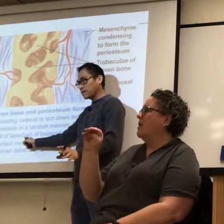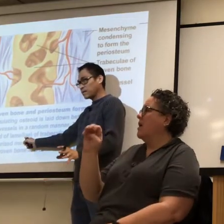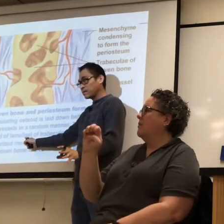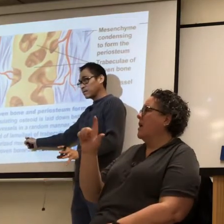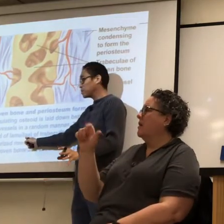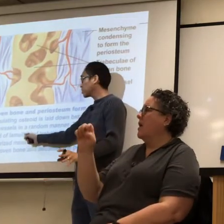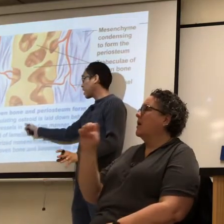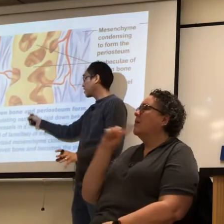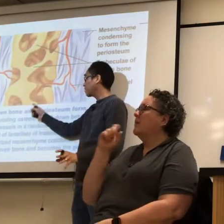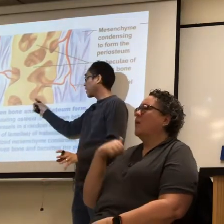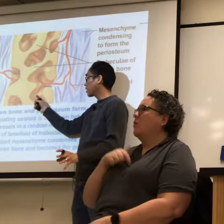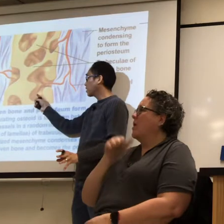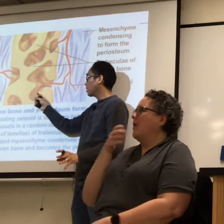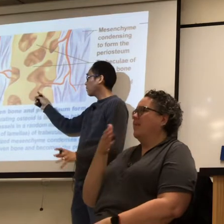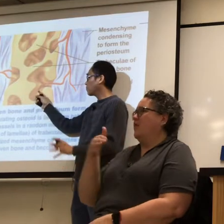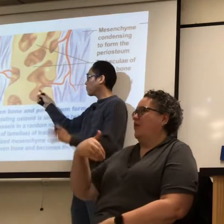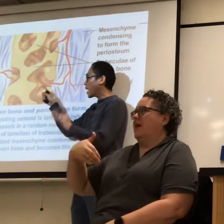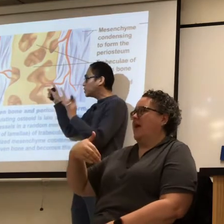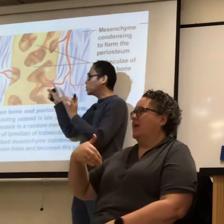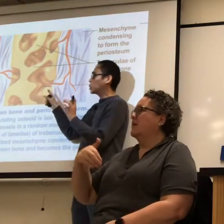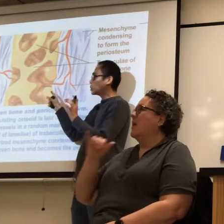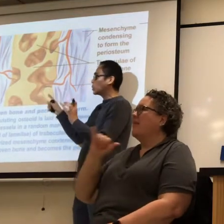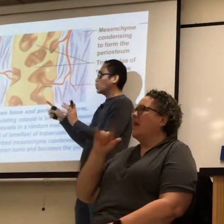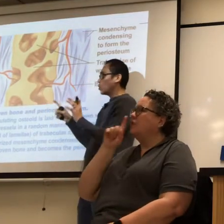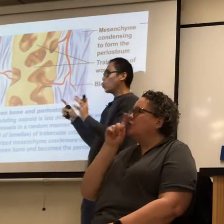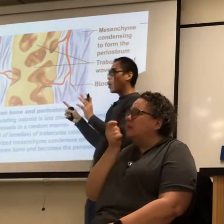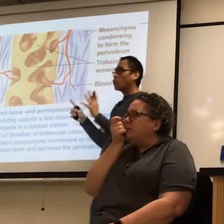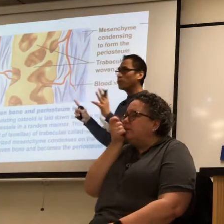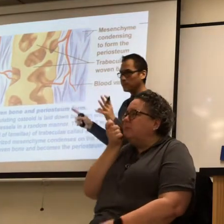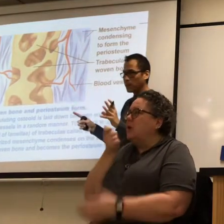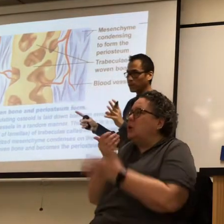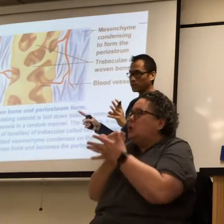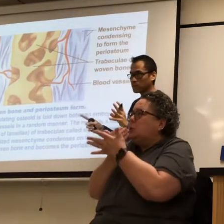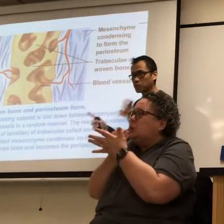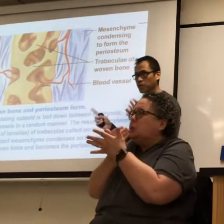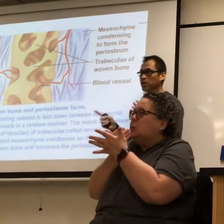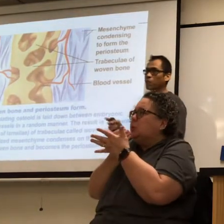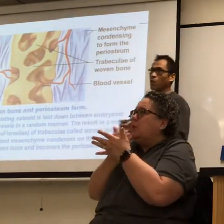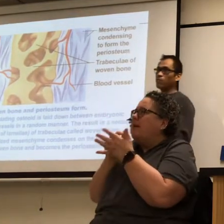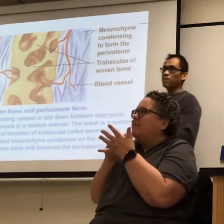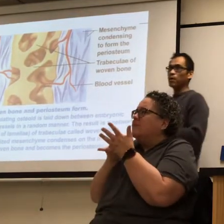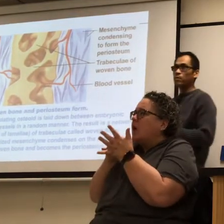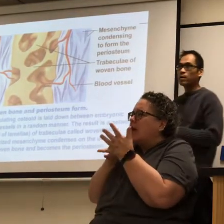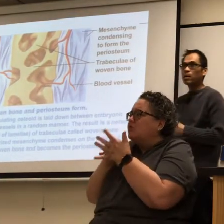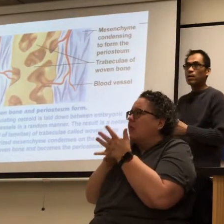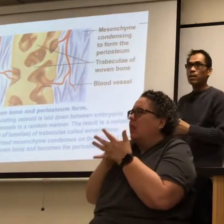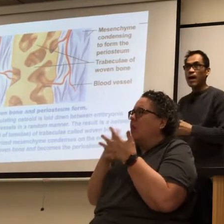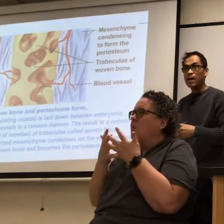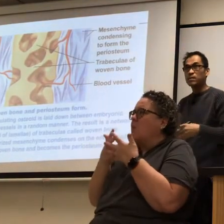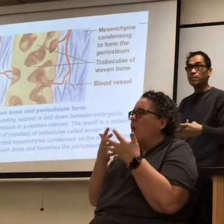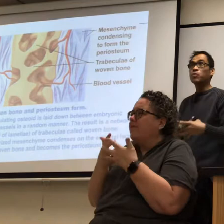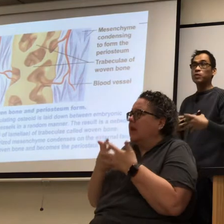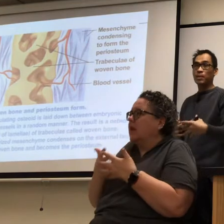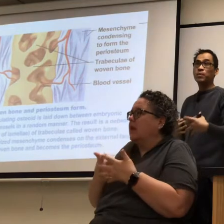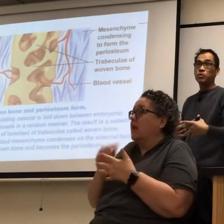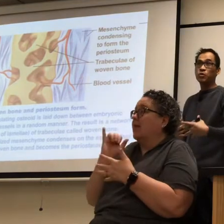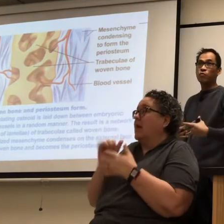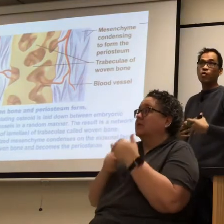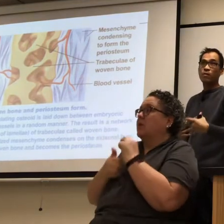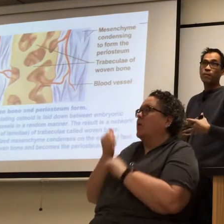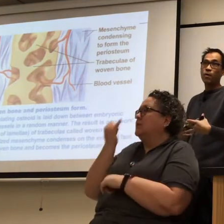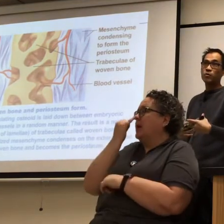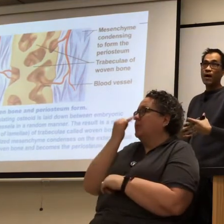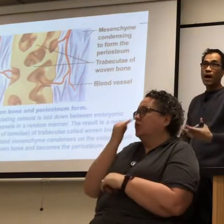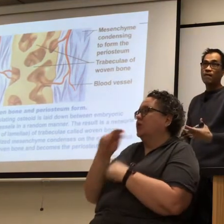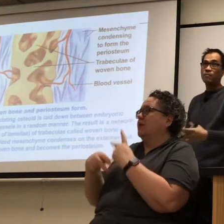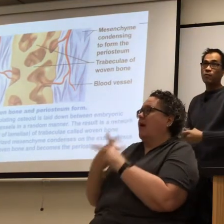yet. It's just kind of like a fragile woven bone. So think of woven bone as the most immature